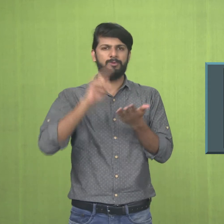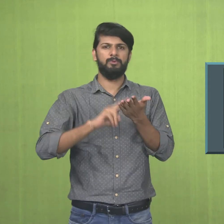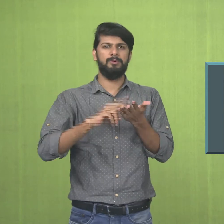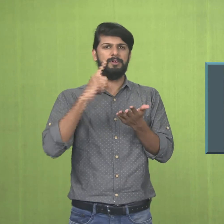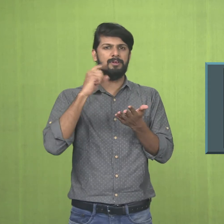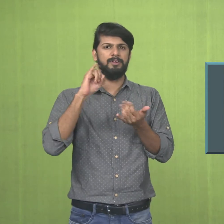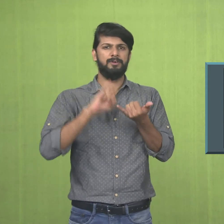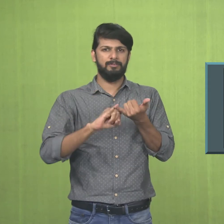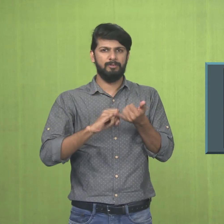Hello, learners.